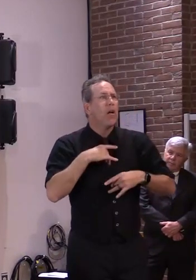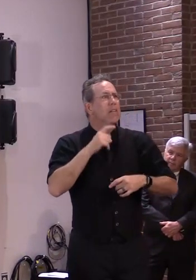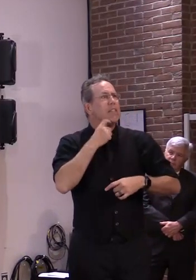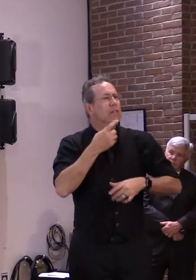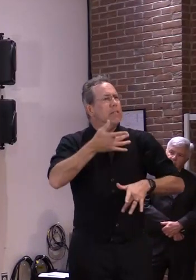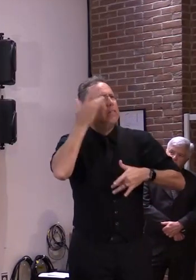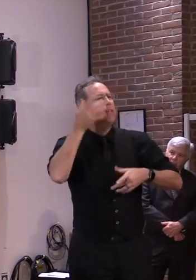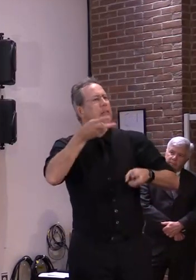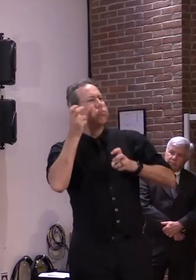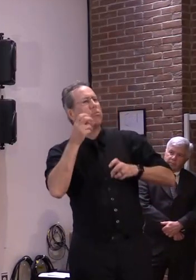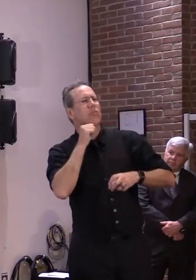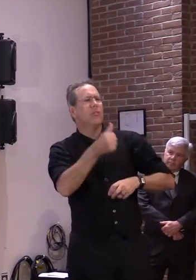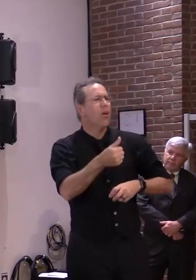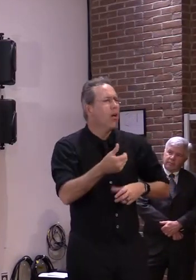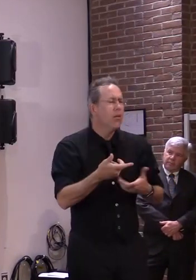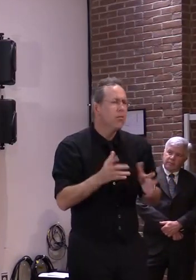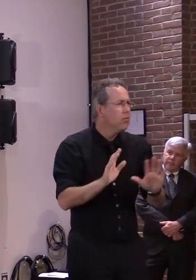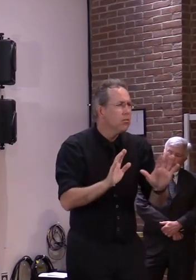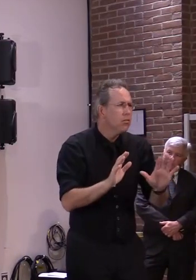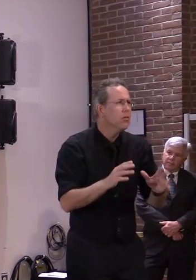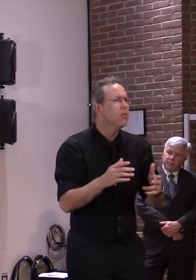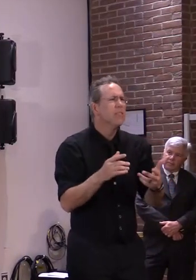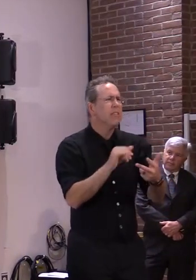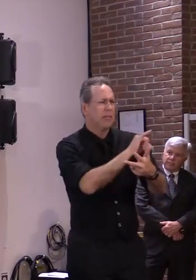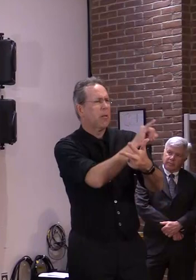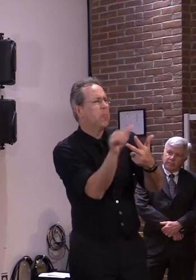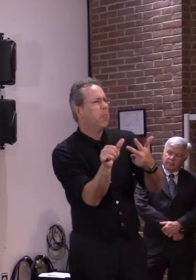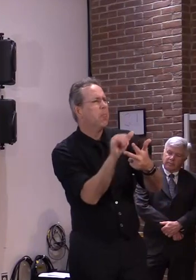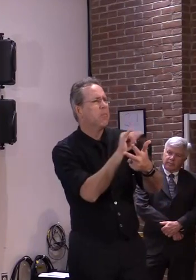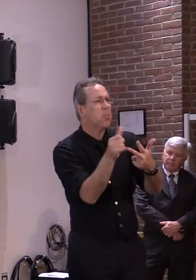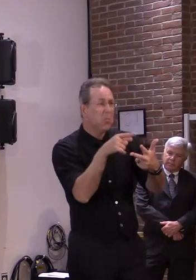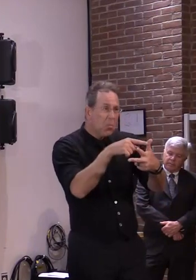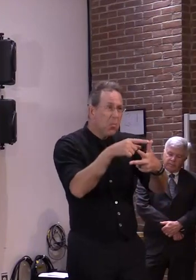much to the same degree as the other vaccines that have been in use.